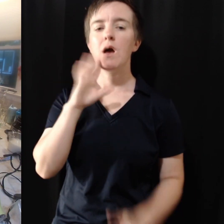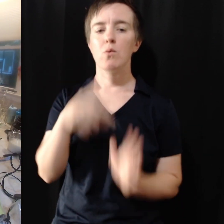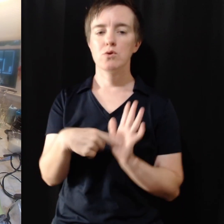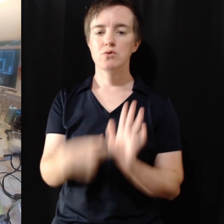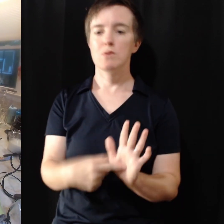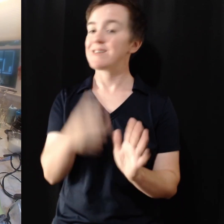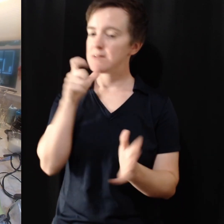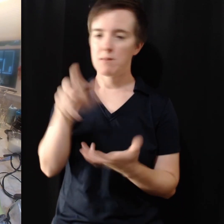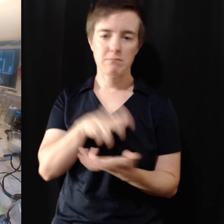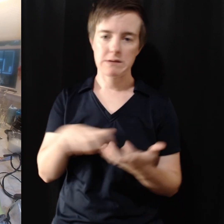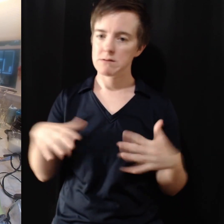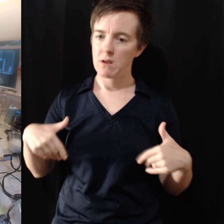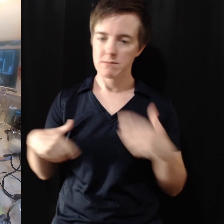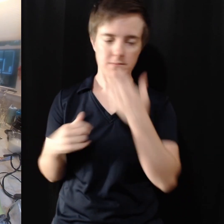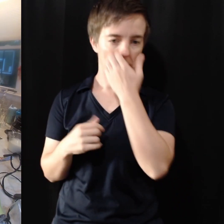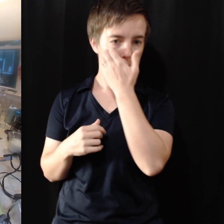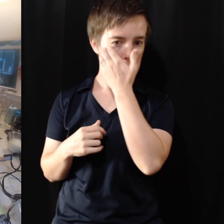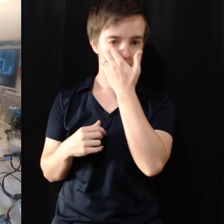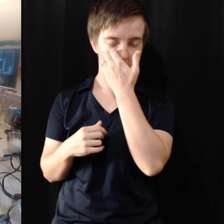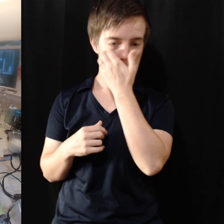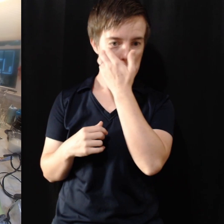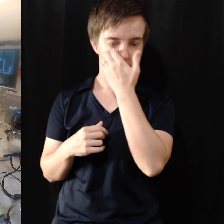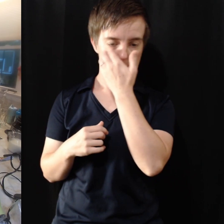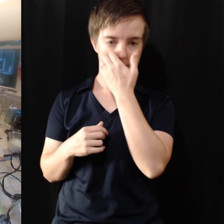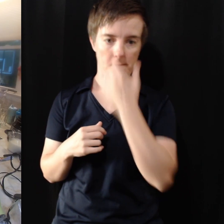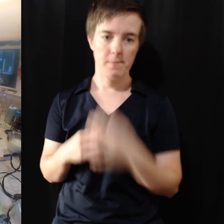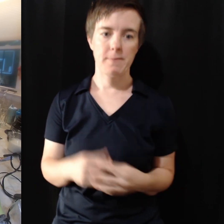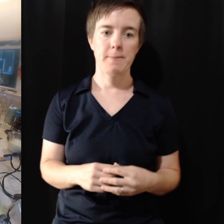show you, it's not mixed yet, but